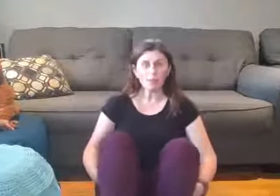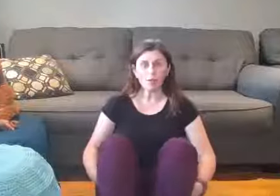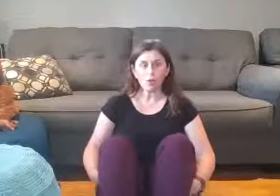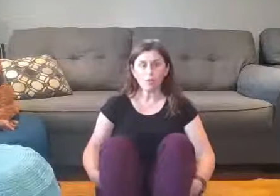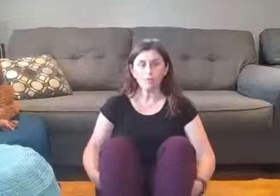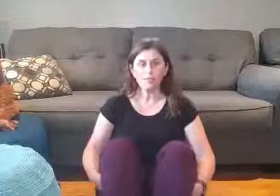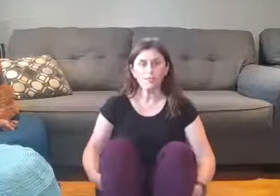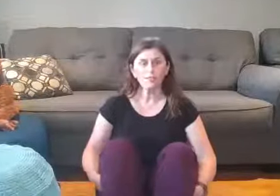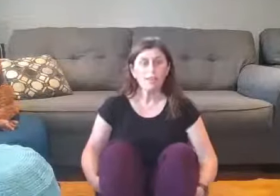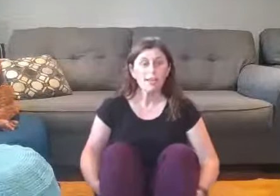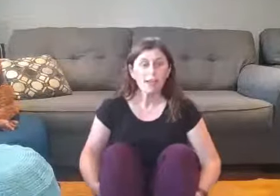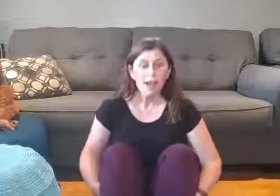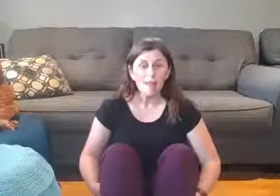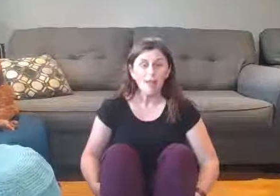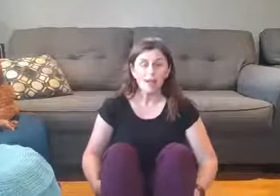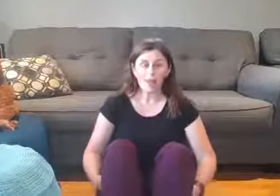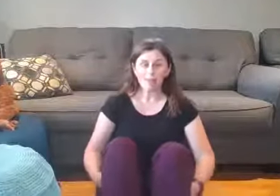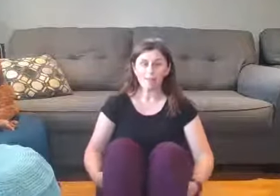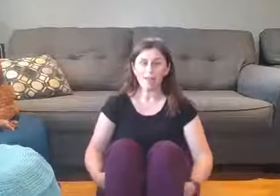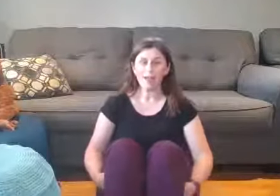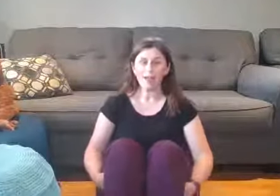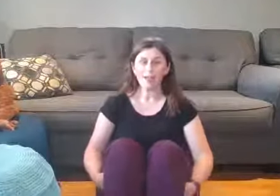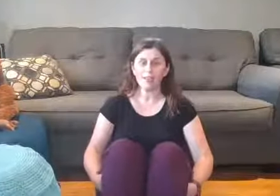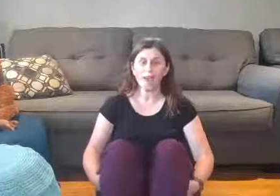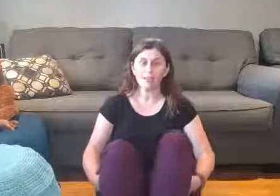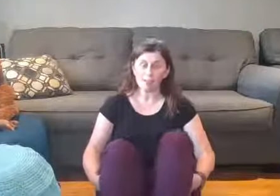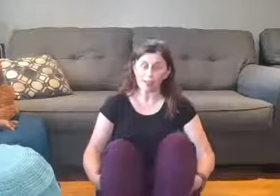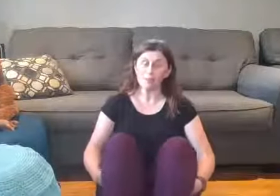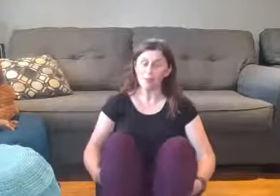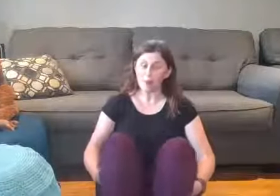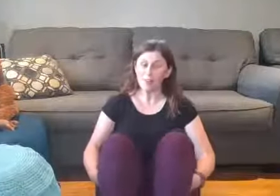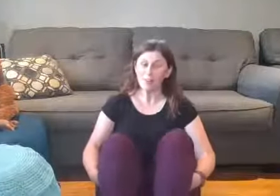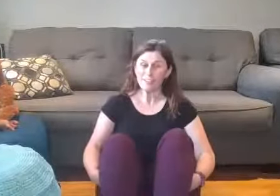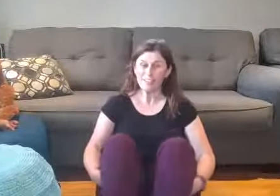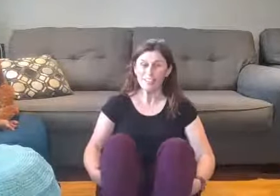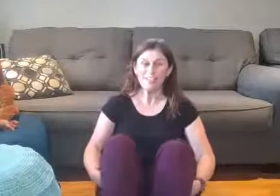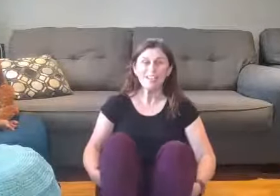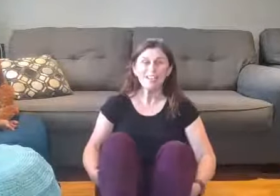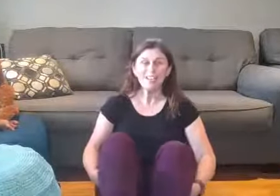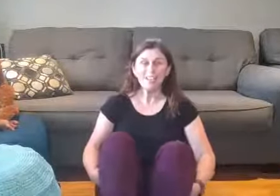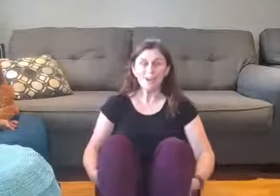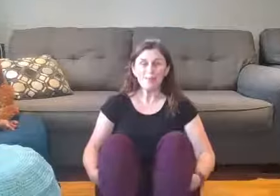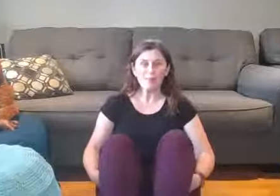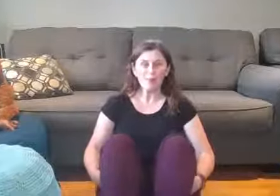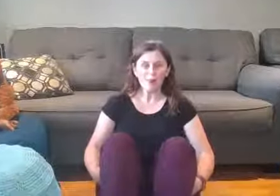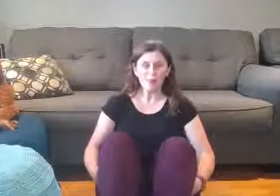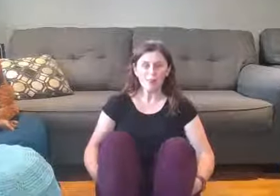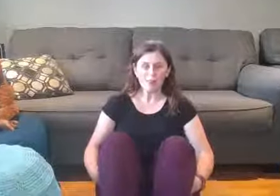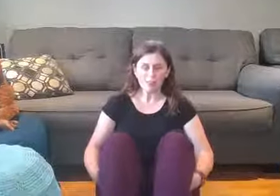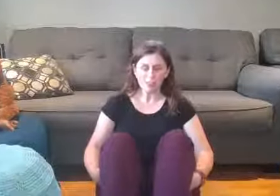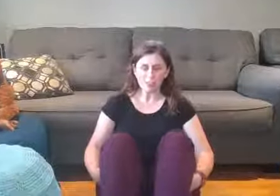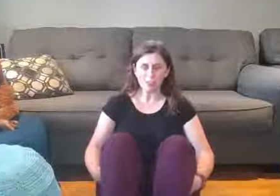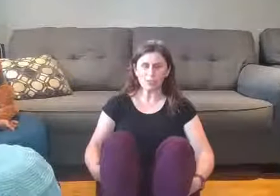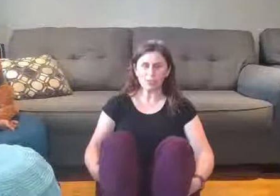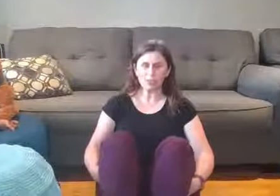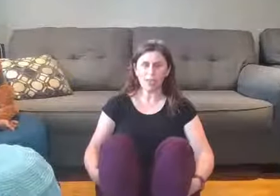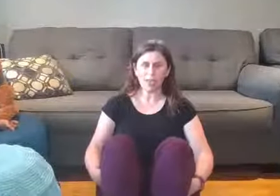your feet. Come on, everybody, and stomp your feet. Stomp your feet